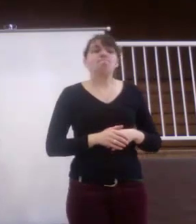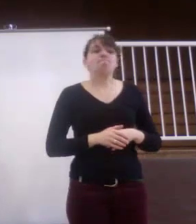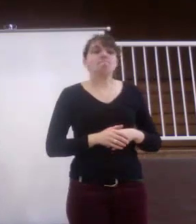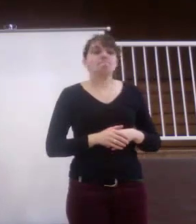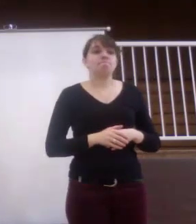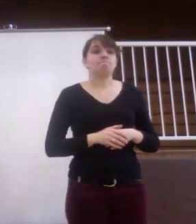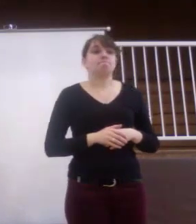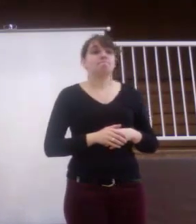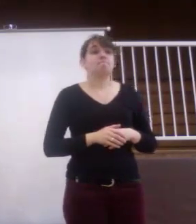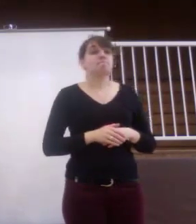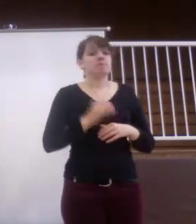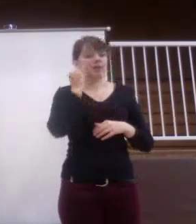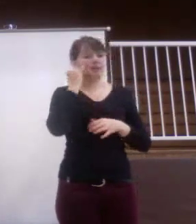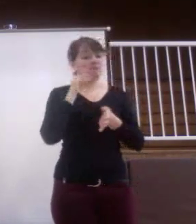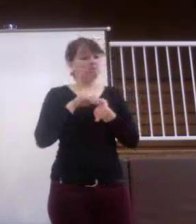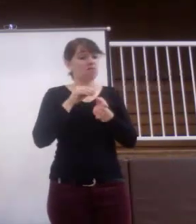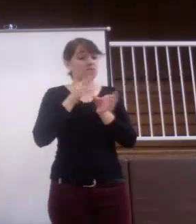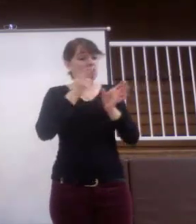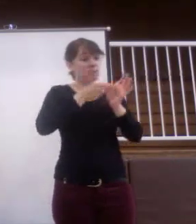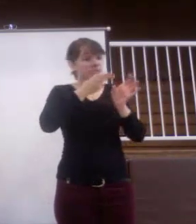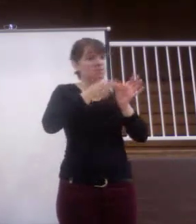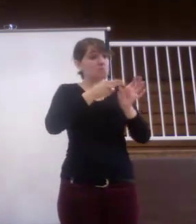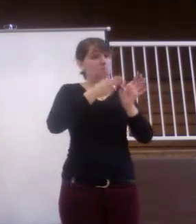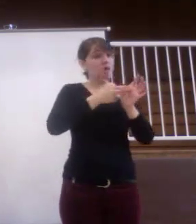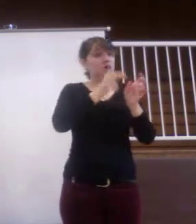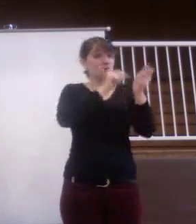Instead of participating in assisted suicide,